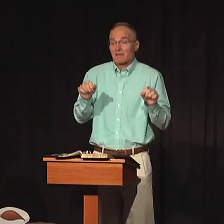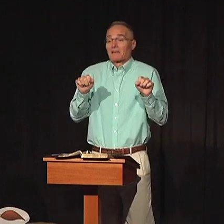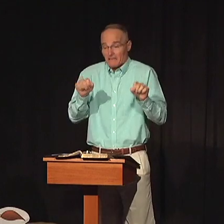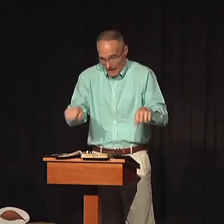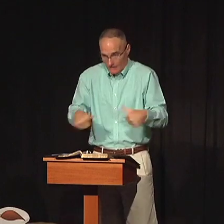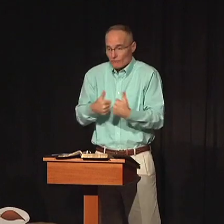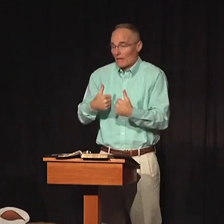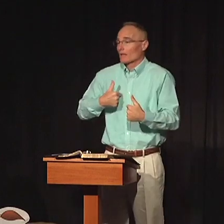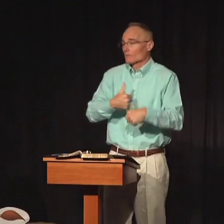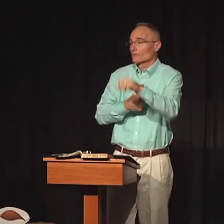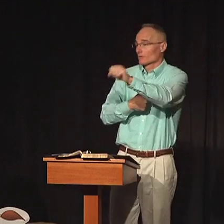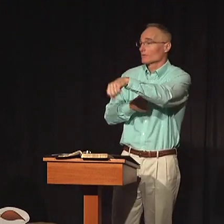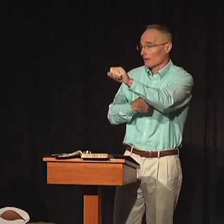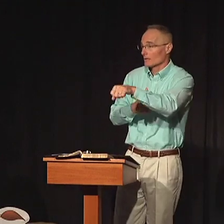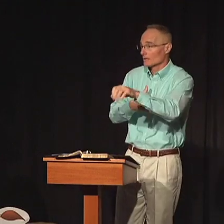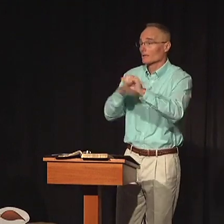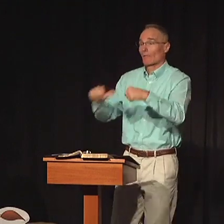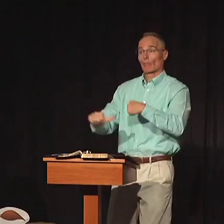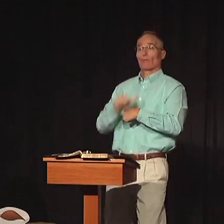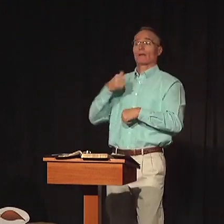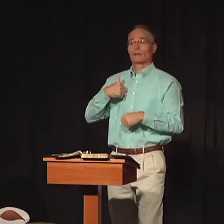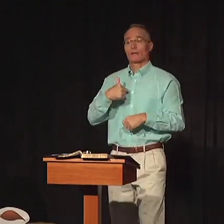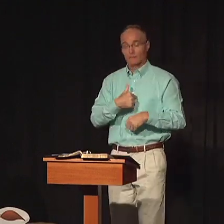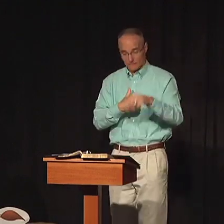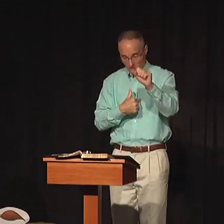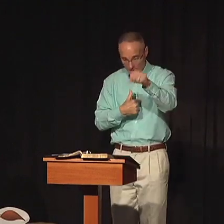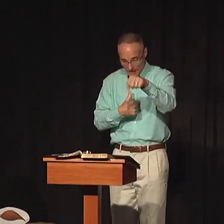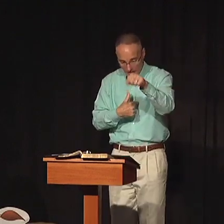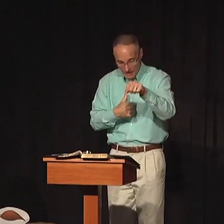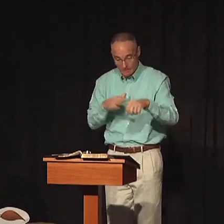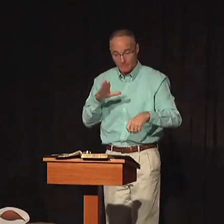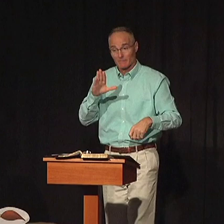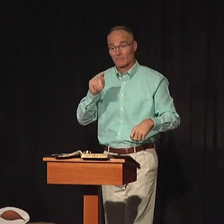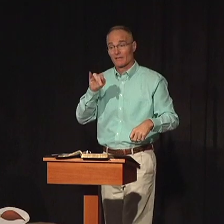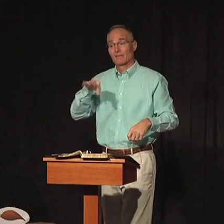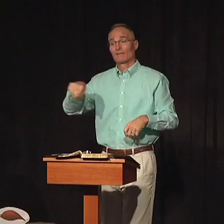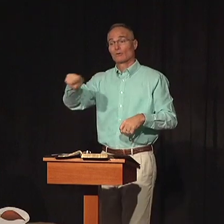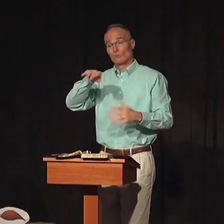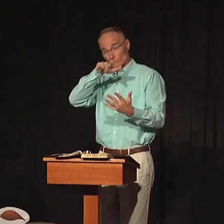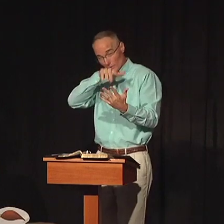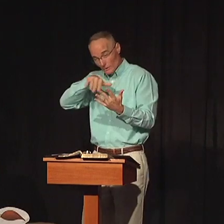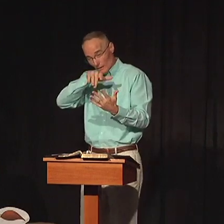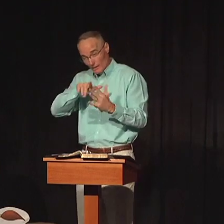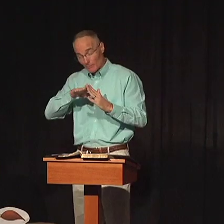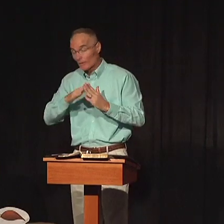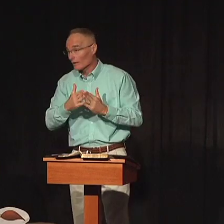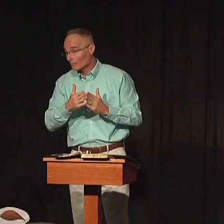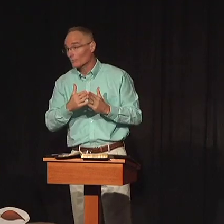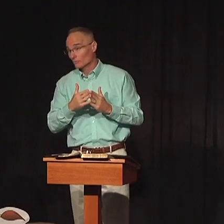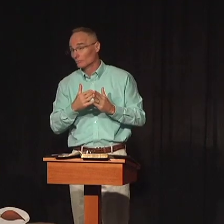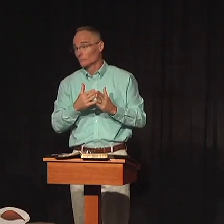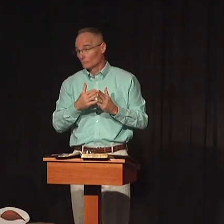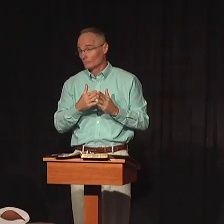few. And they can challenge us. It's true. They can threaten us. That's true. But if you study the Bible,